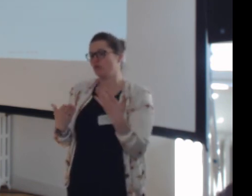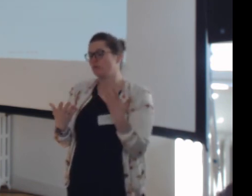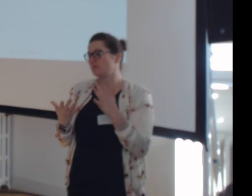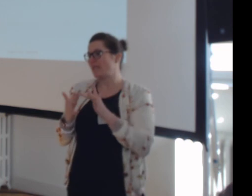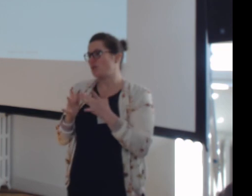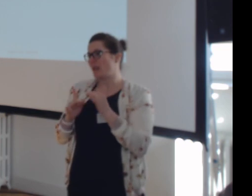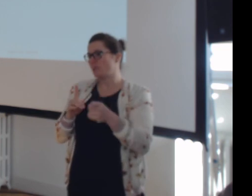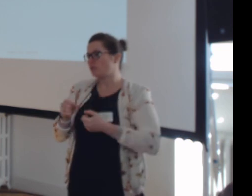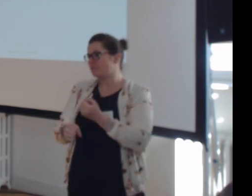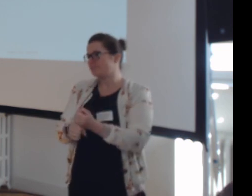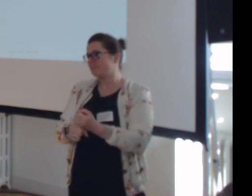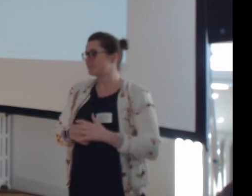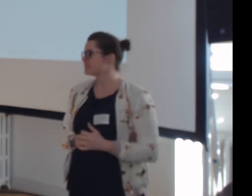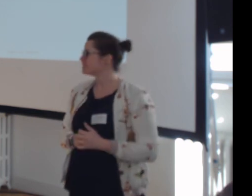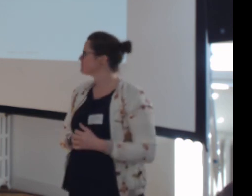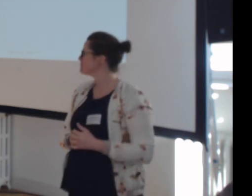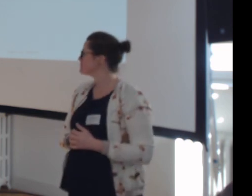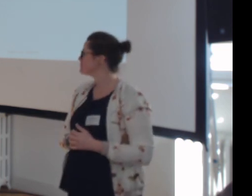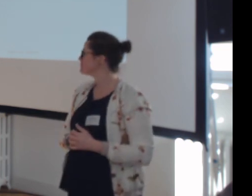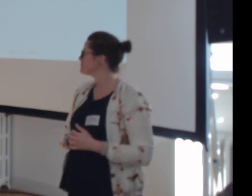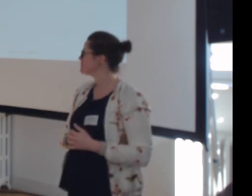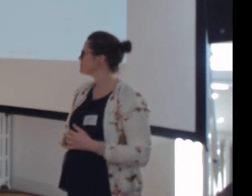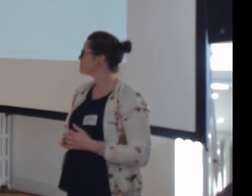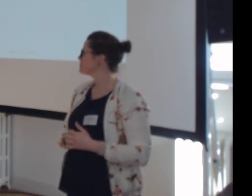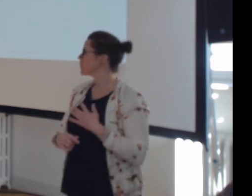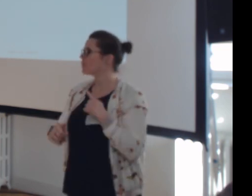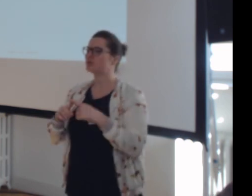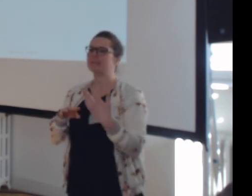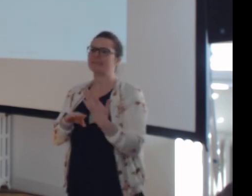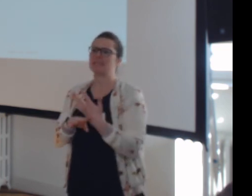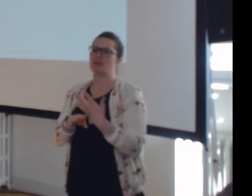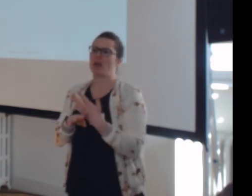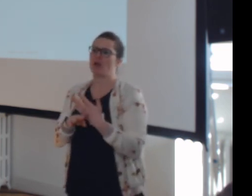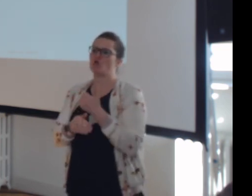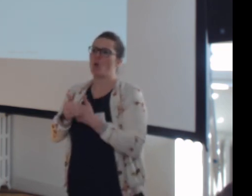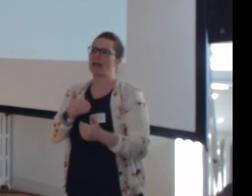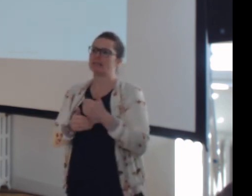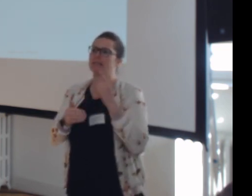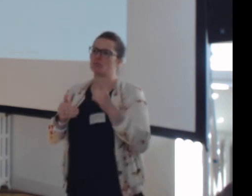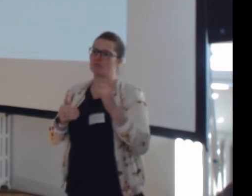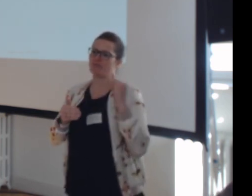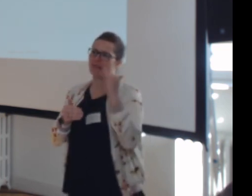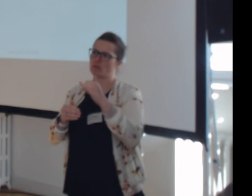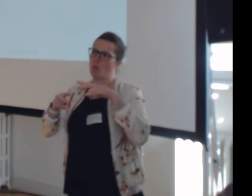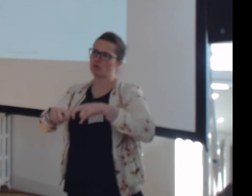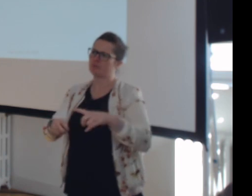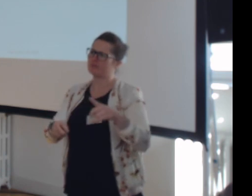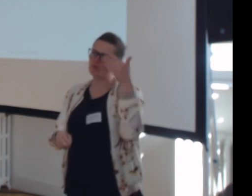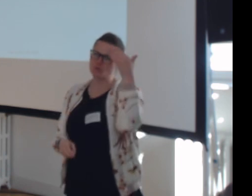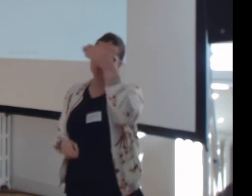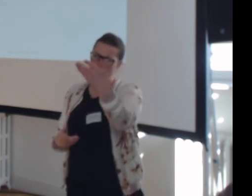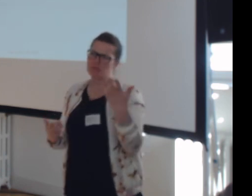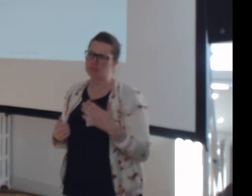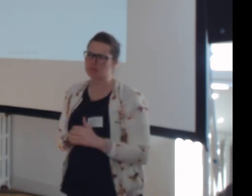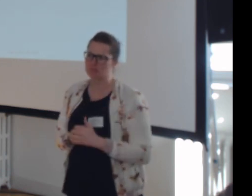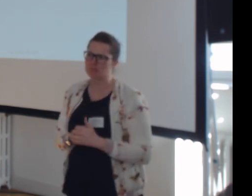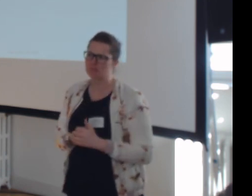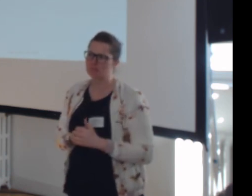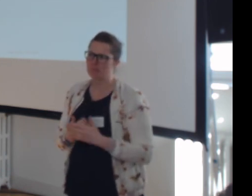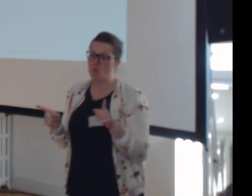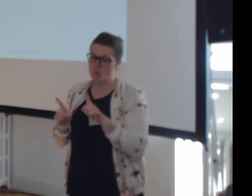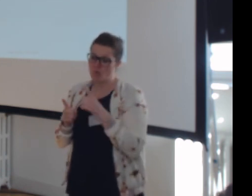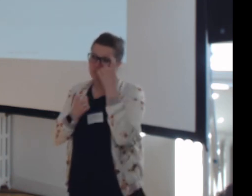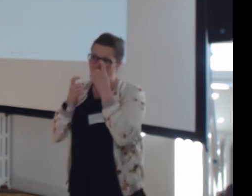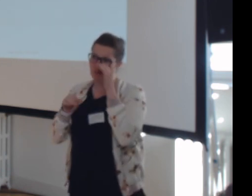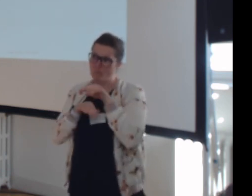a network. Also exploring further digital collections, and that's for the future. And that's something we're thinking about as